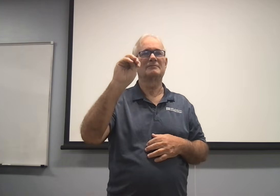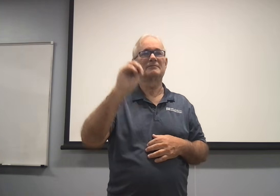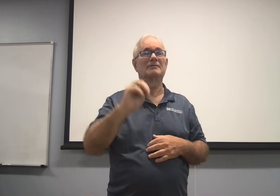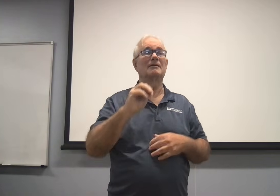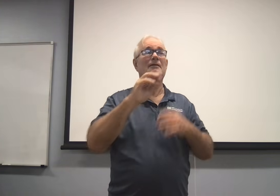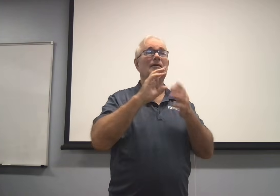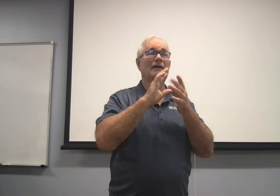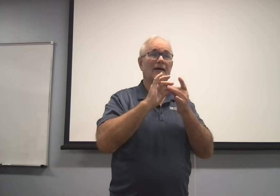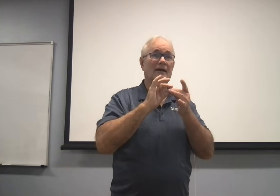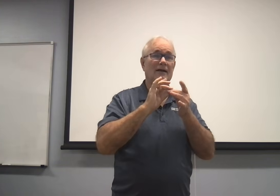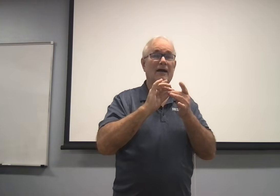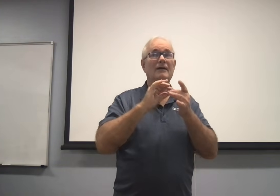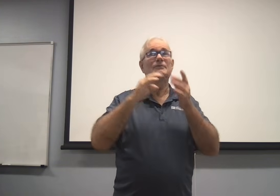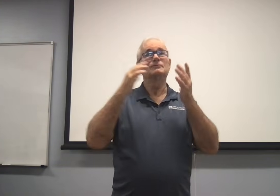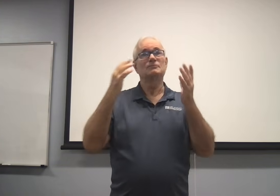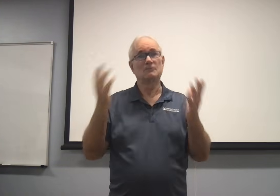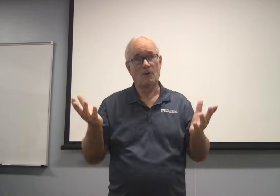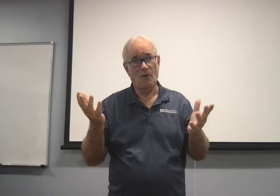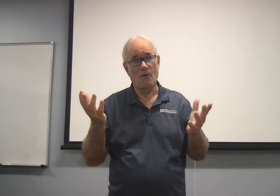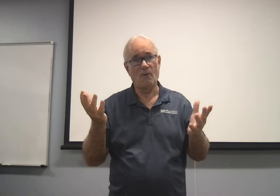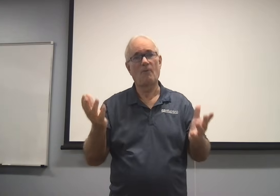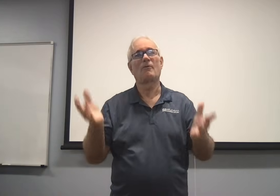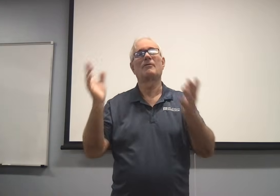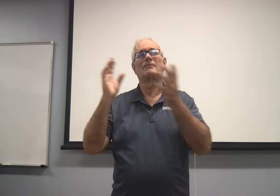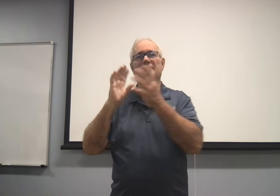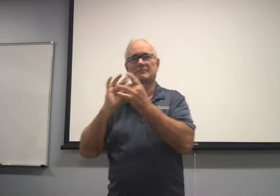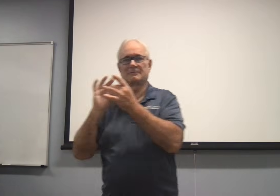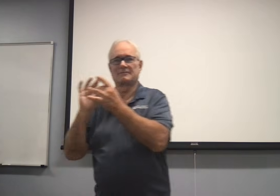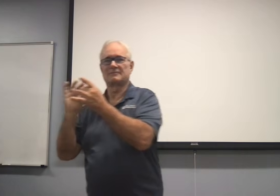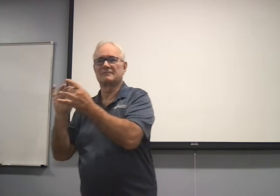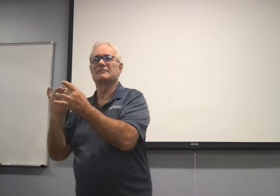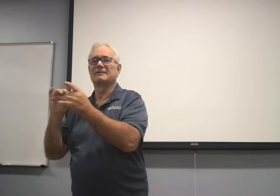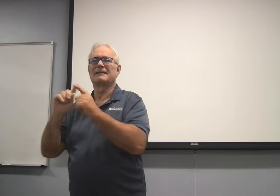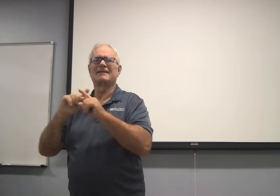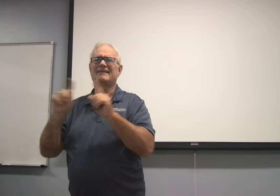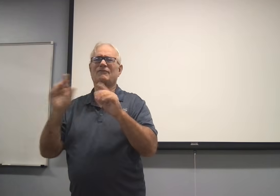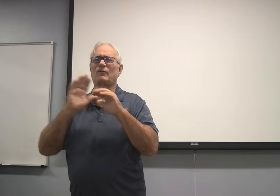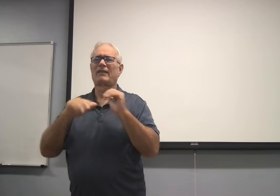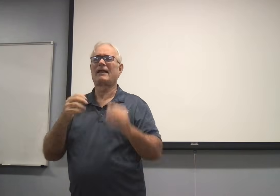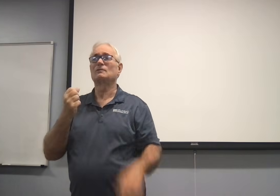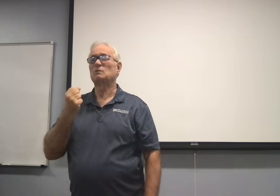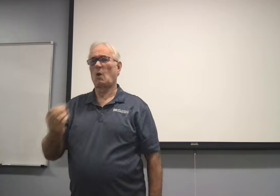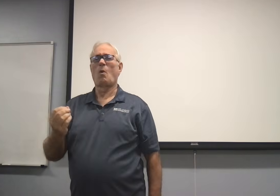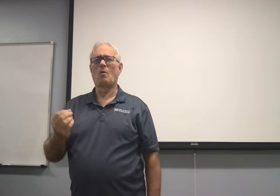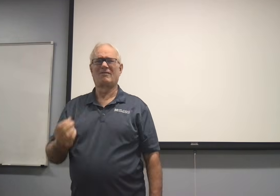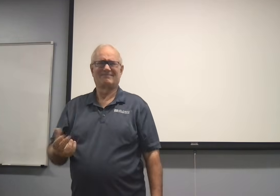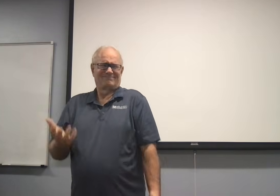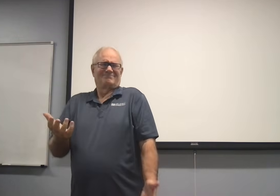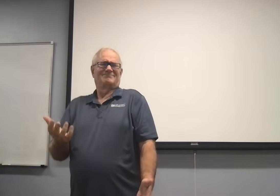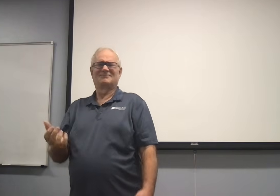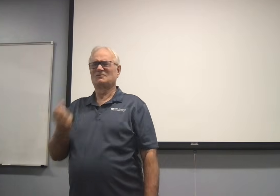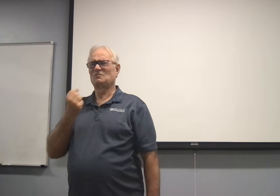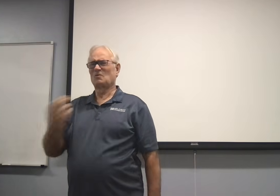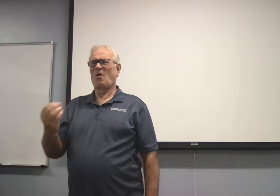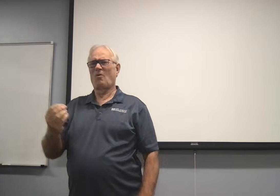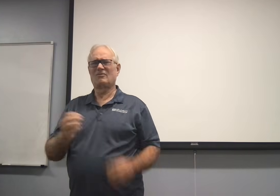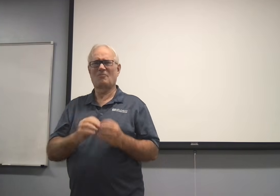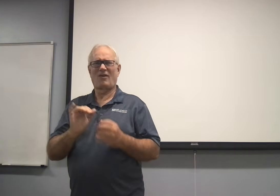a diss marker, like an additional comment. So like da da da da da, so da da da da da. That's a little different than so,